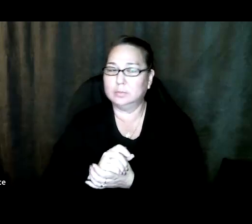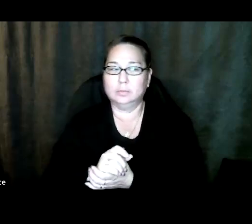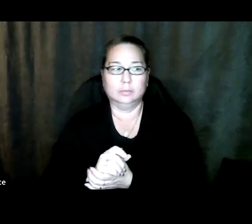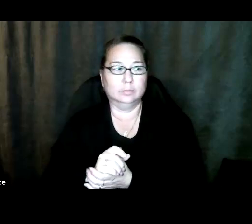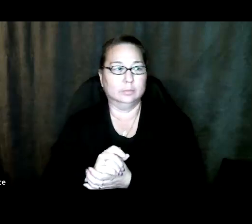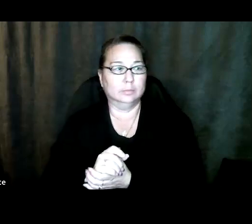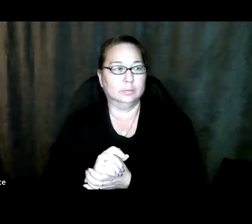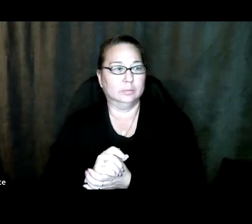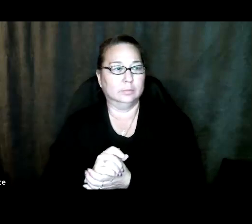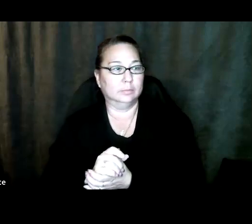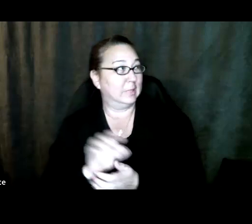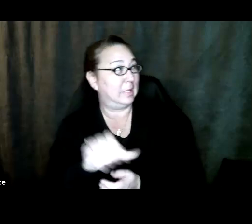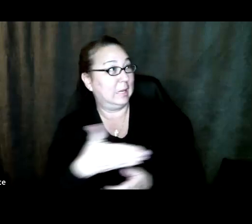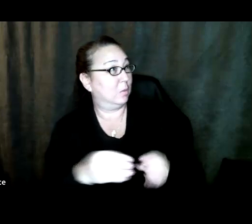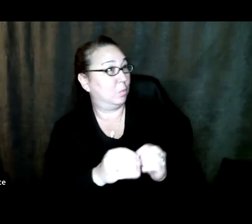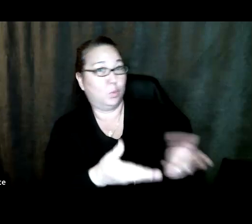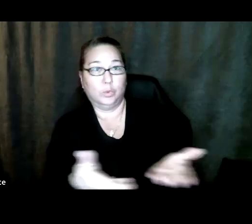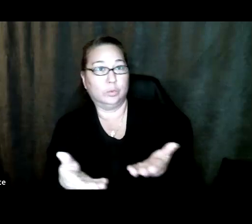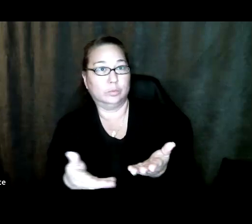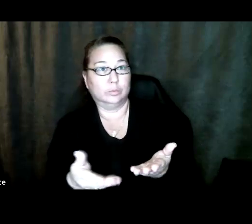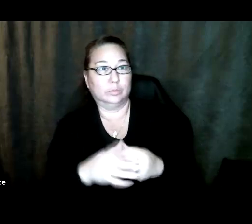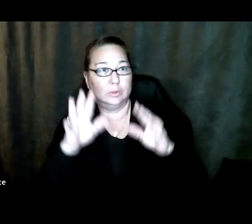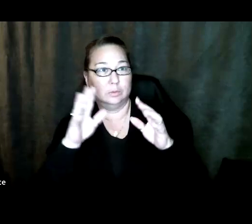Anything else? No? All right.